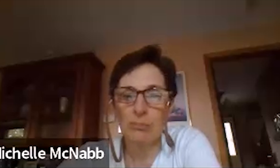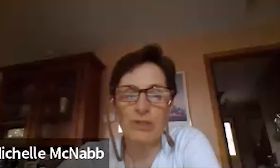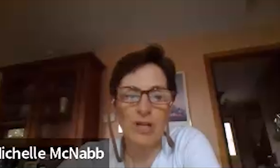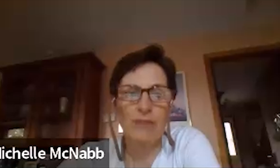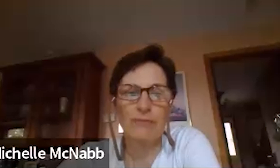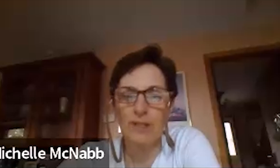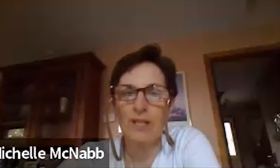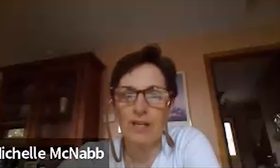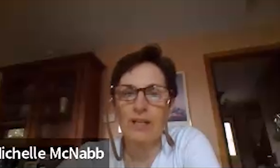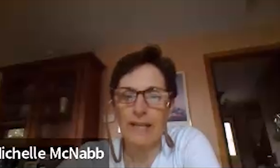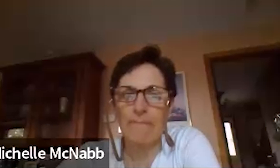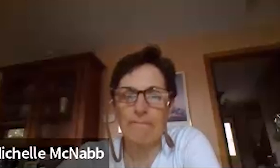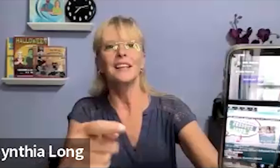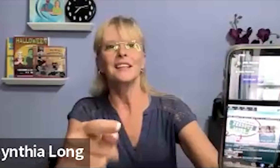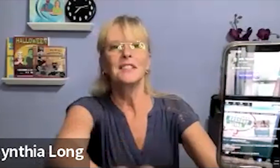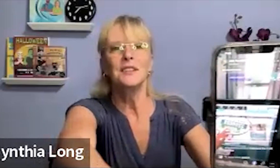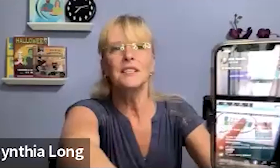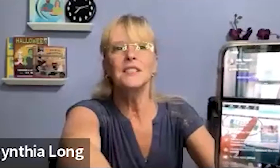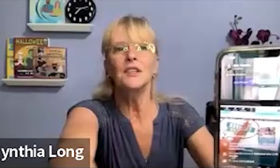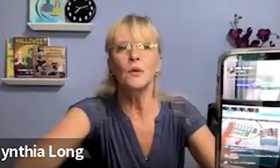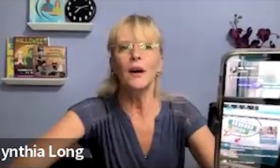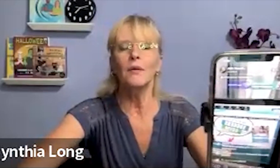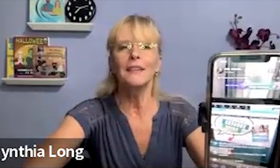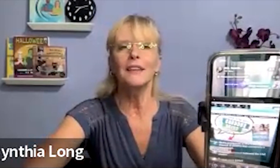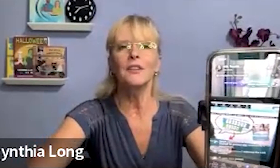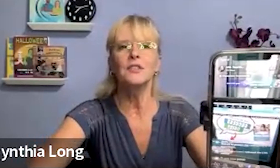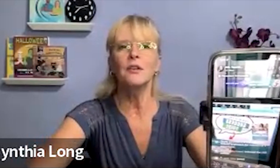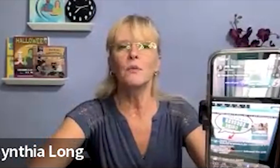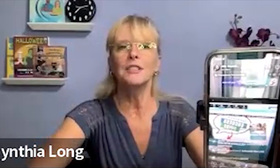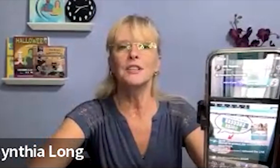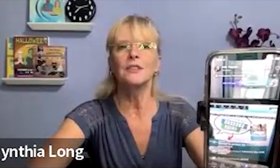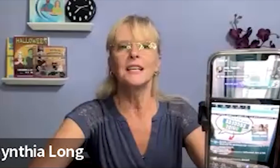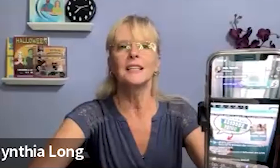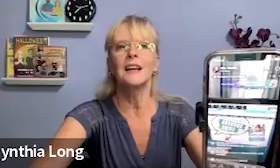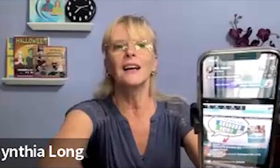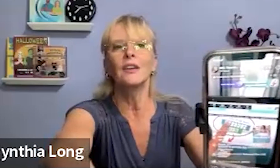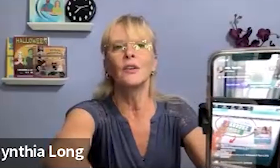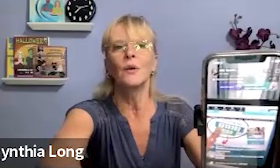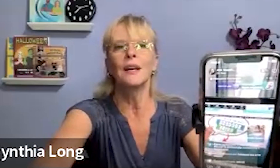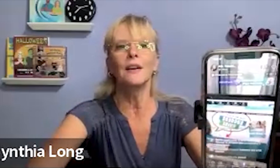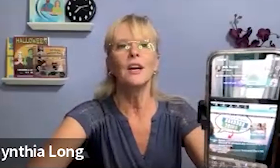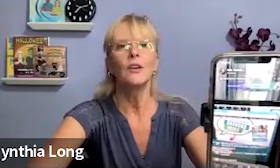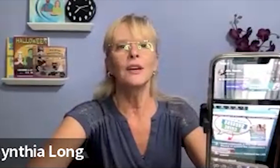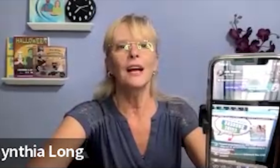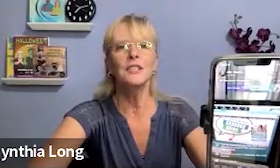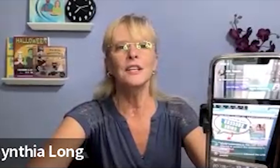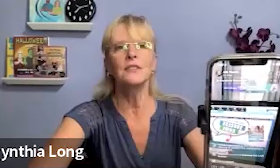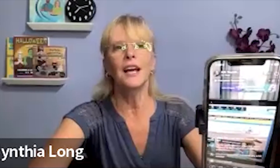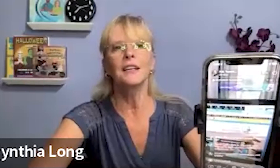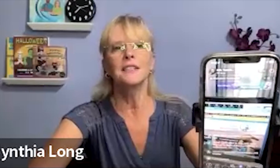print off. Yeah. Okay. So this is the URL right there. Those of you who are watching on TikTok, you go here. You can actually go to ASL